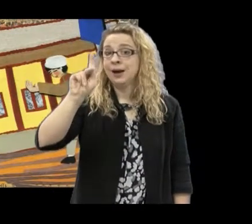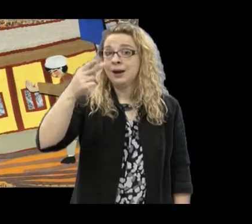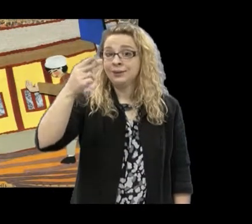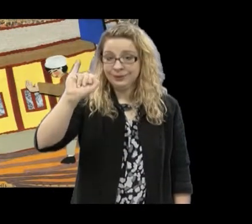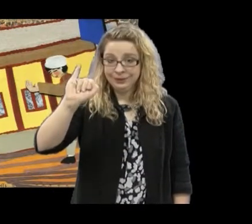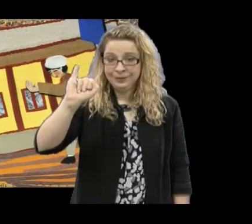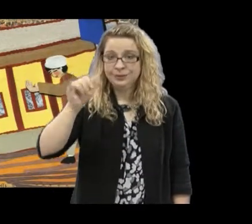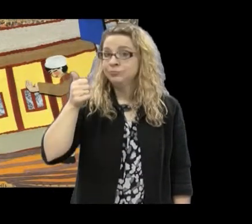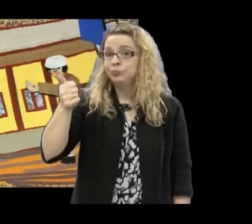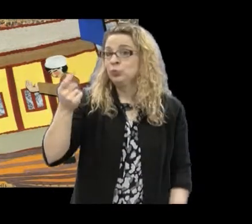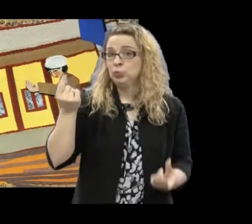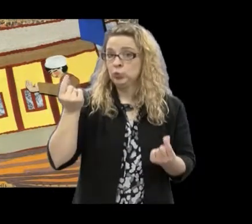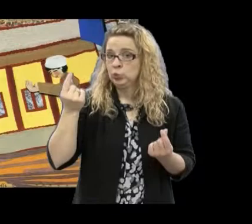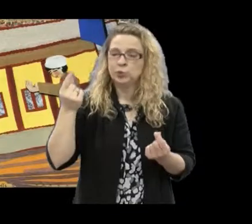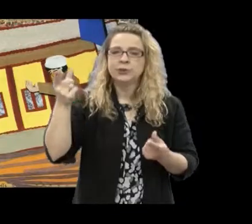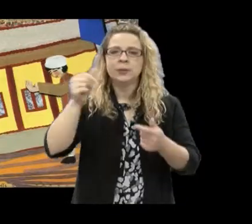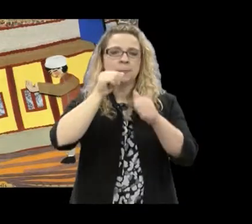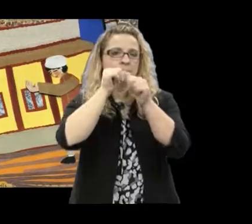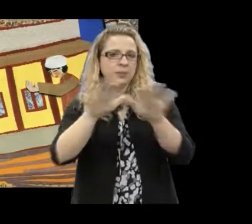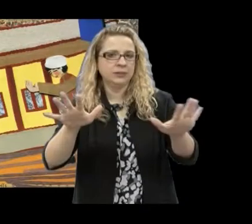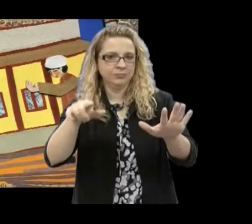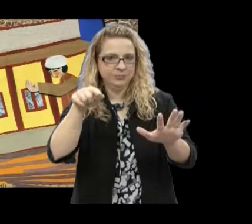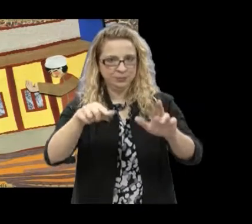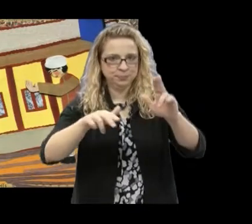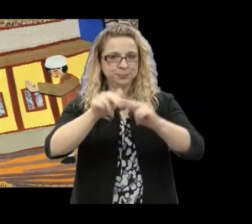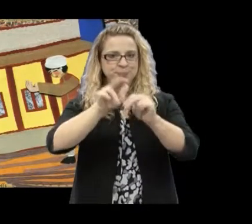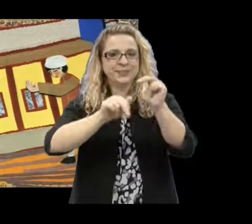Shirataki, bless the building.